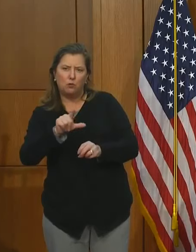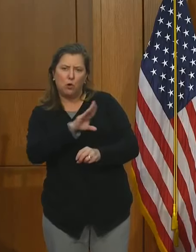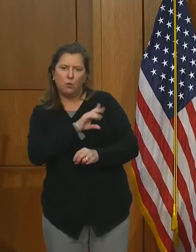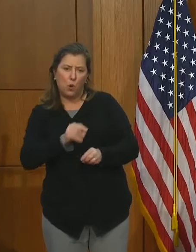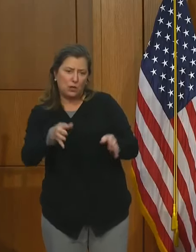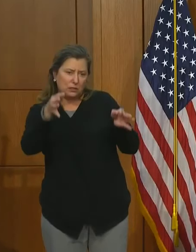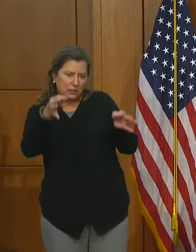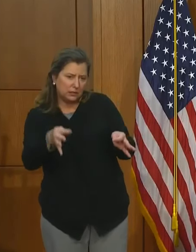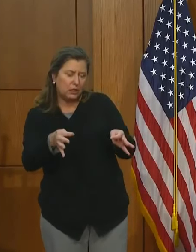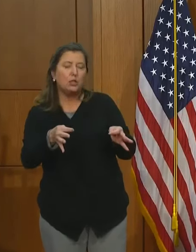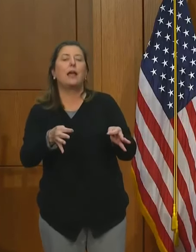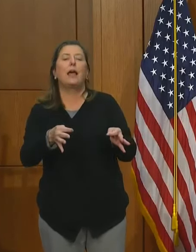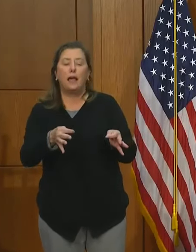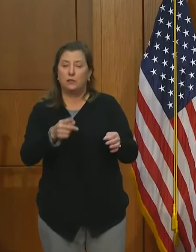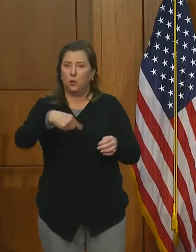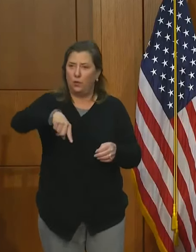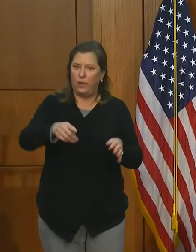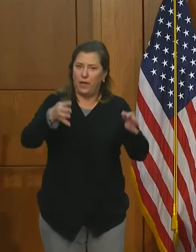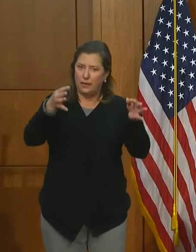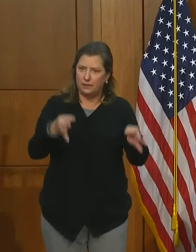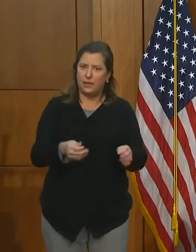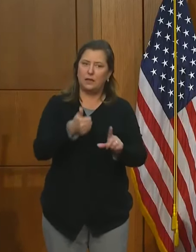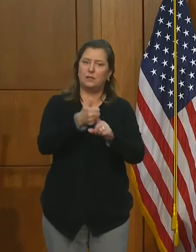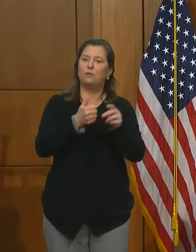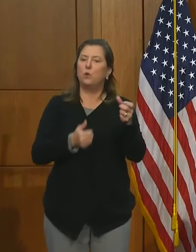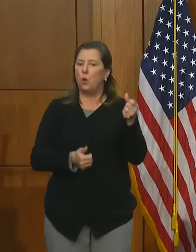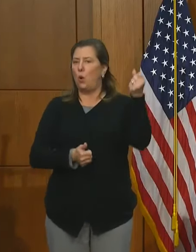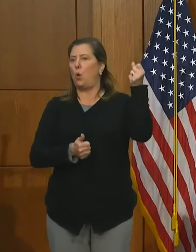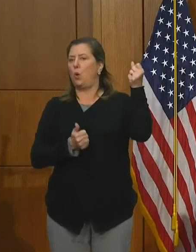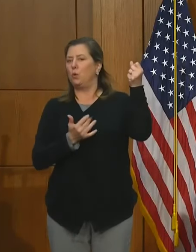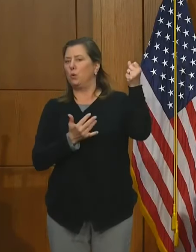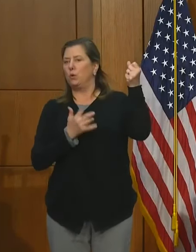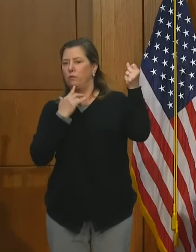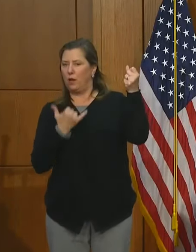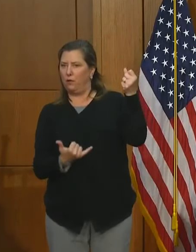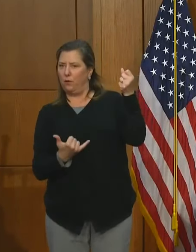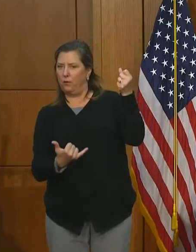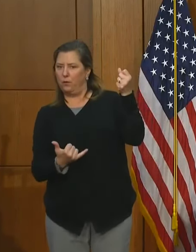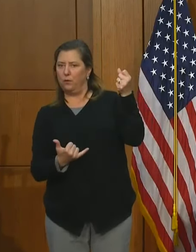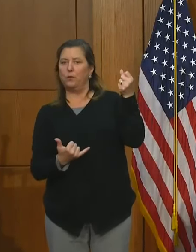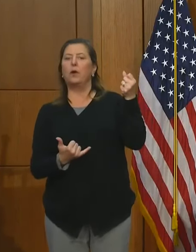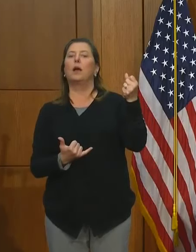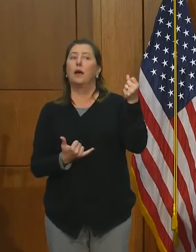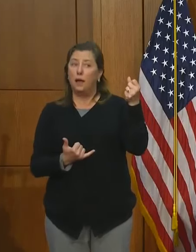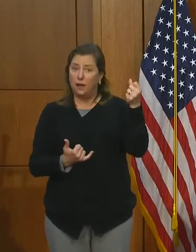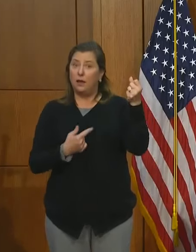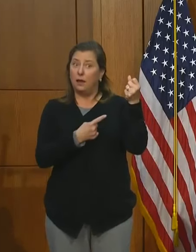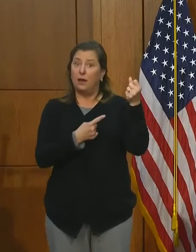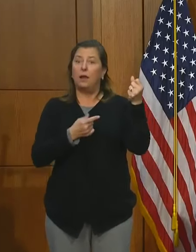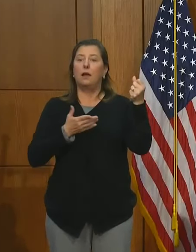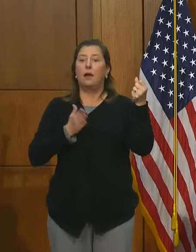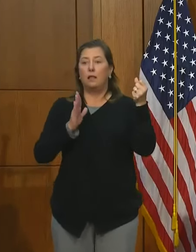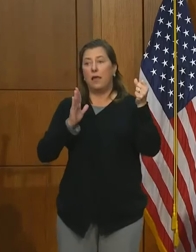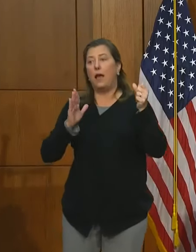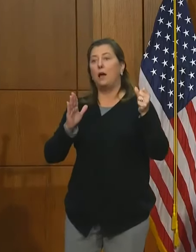have determined to put it on hold temporarily. This will allow the removal of the cloud